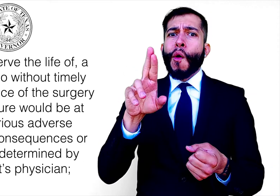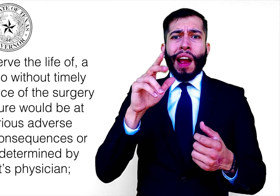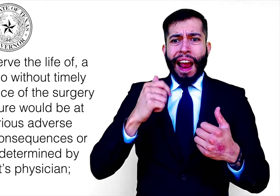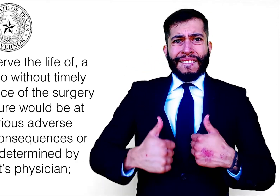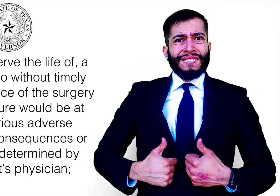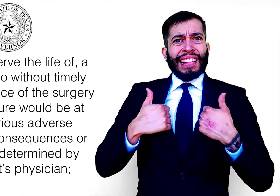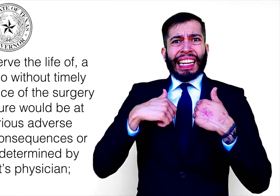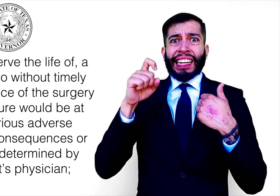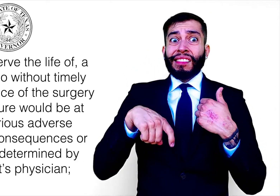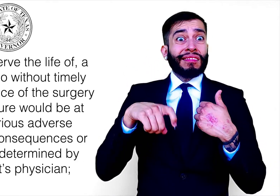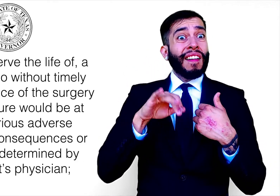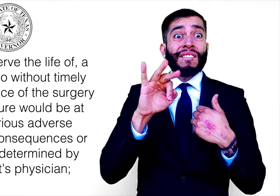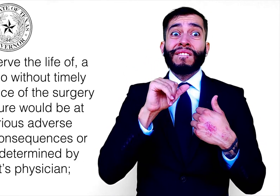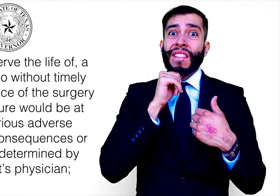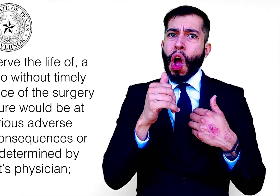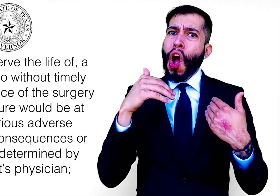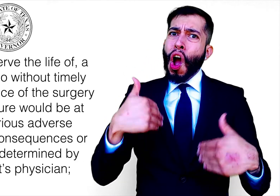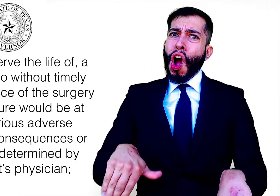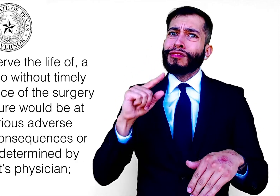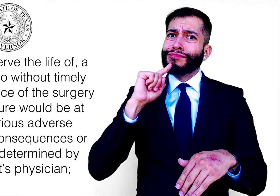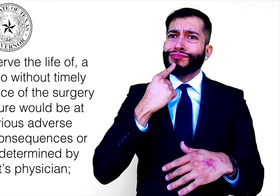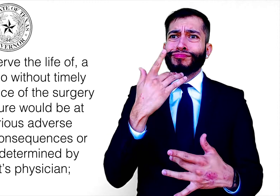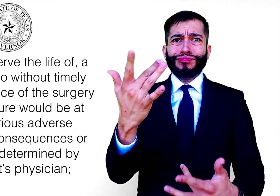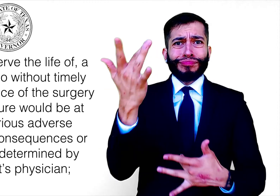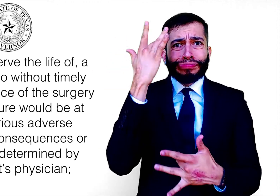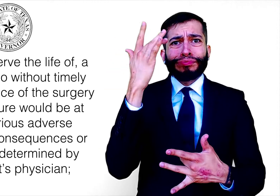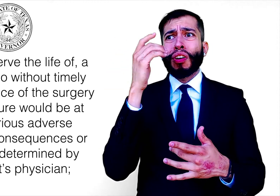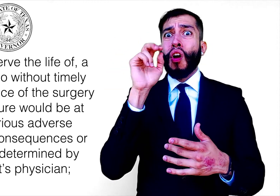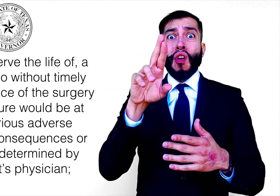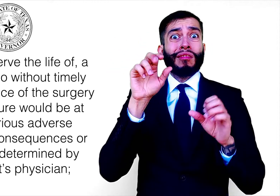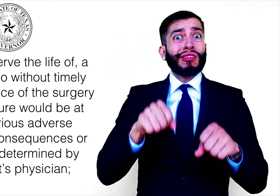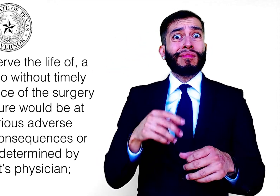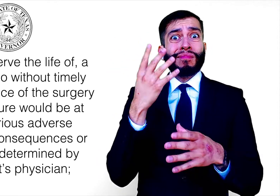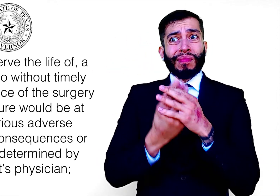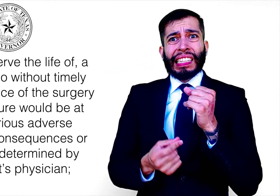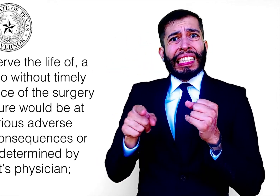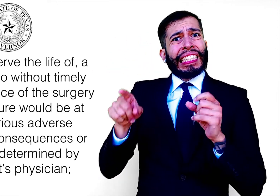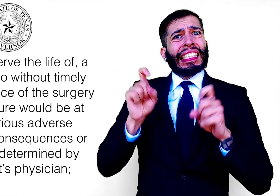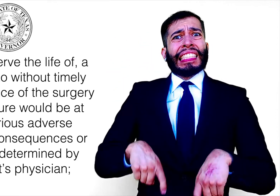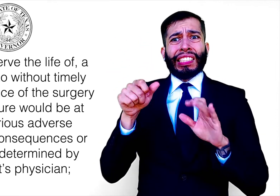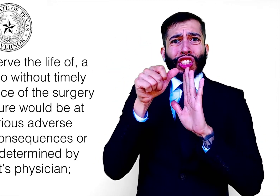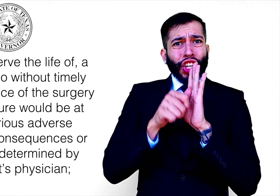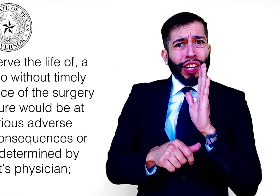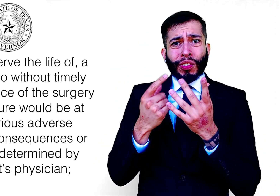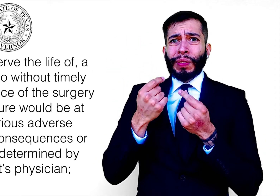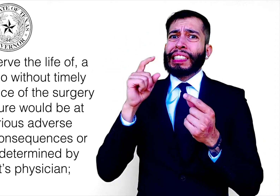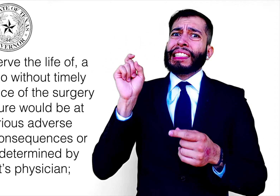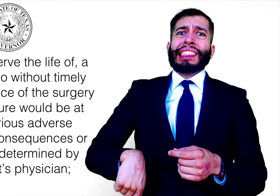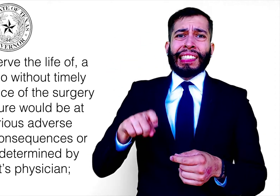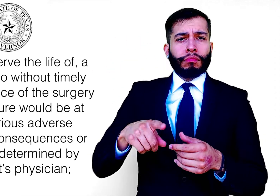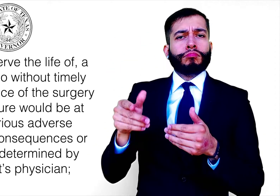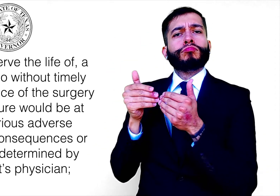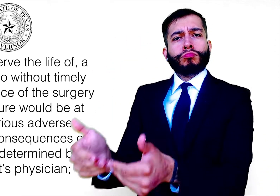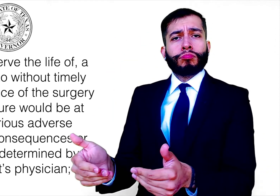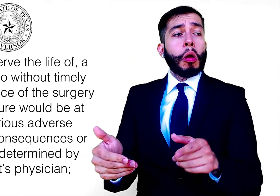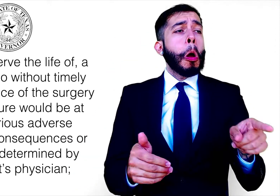procedure, would be at risk for serious adverse medical consequences or death as determined by the patient's